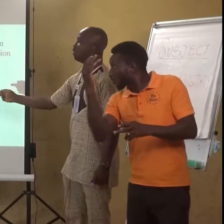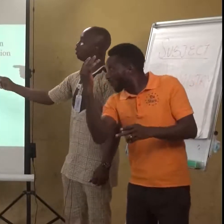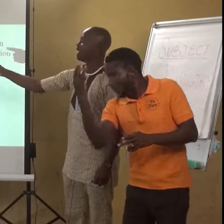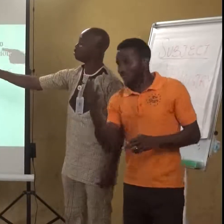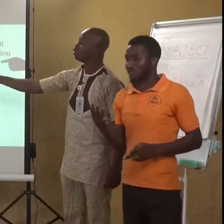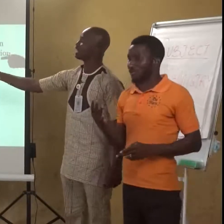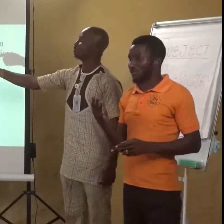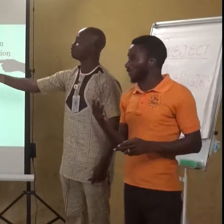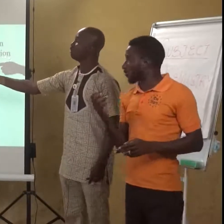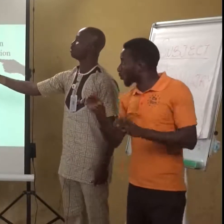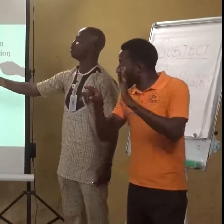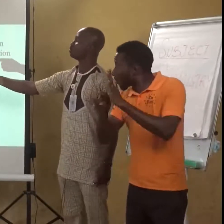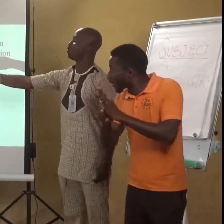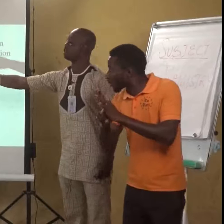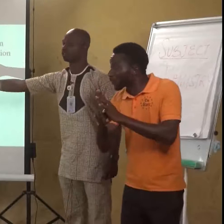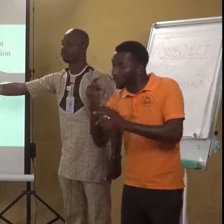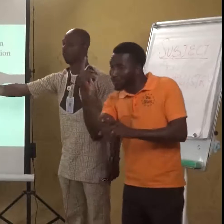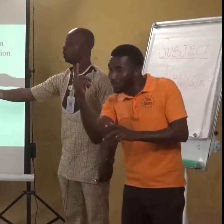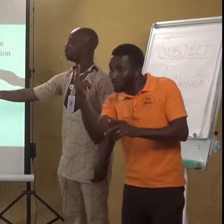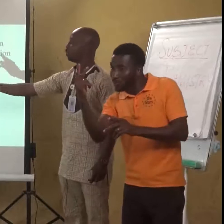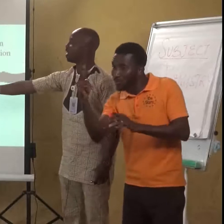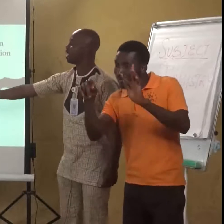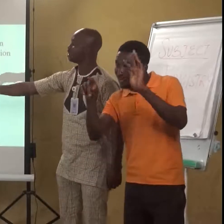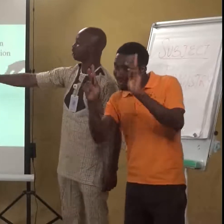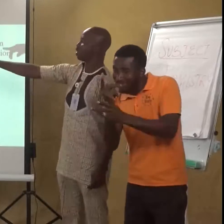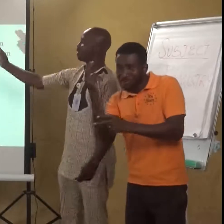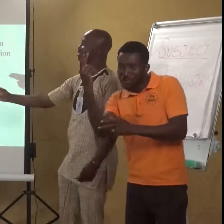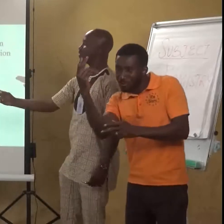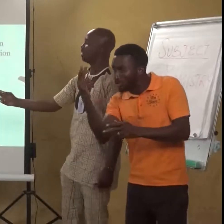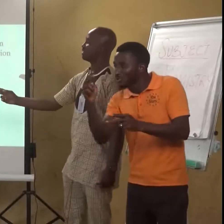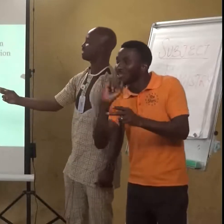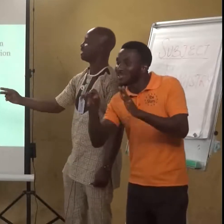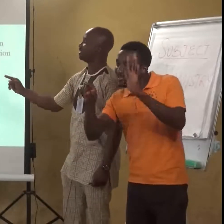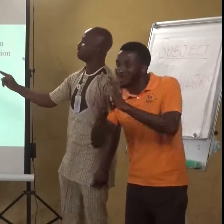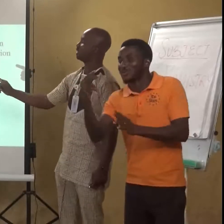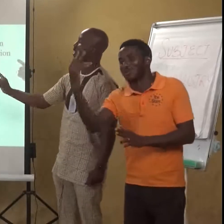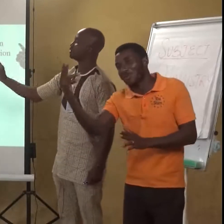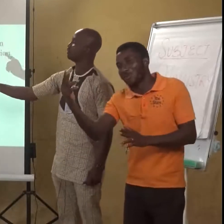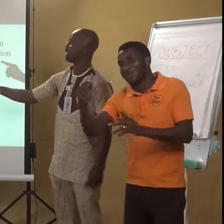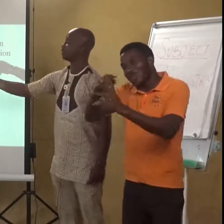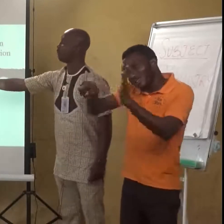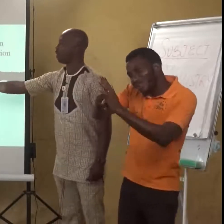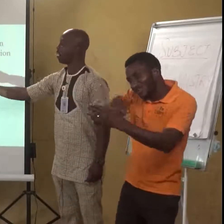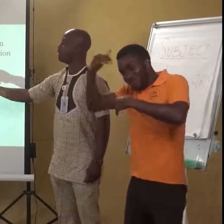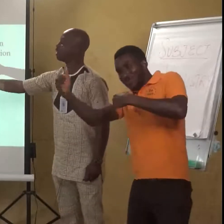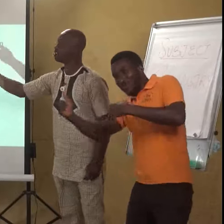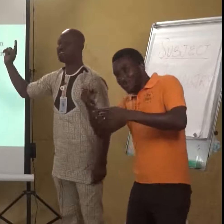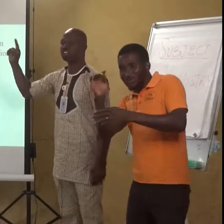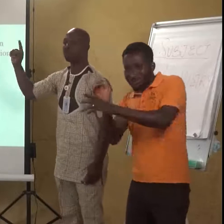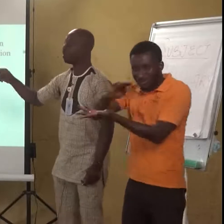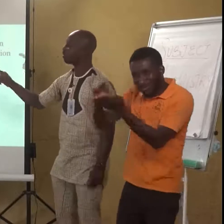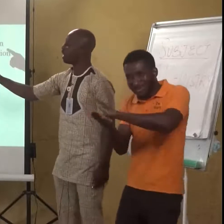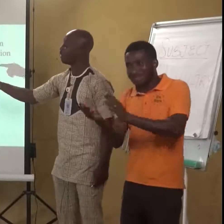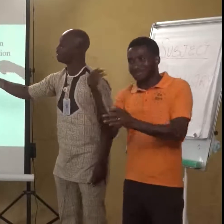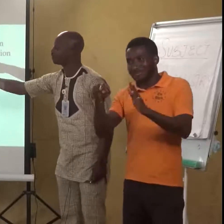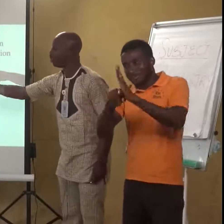0. So minus 2 times 2 is equals to minus 4. So when minus 4 crosses the equality sign, it becomes plus 4. And because the oxidation